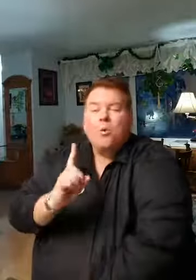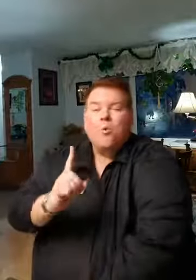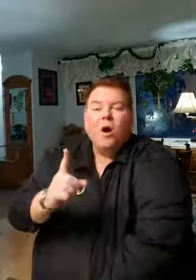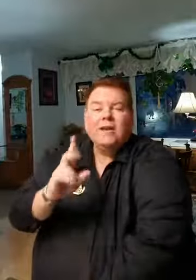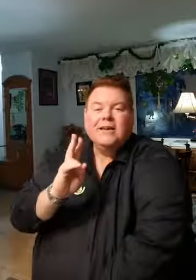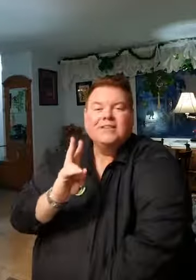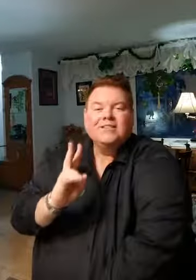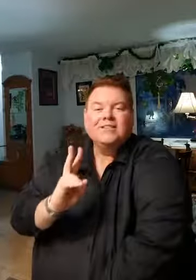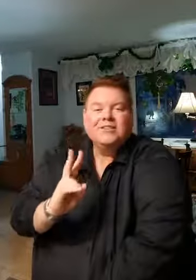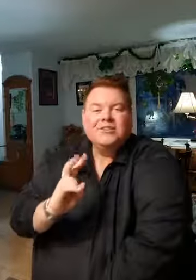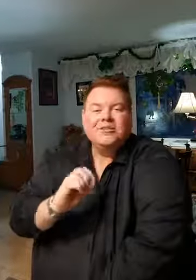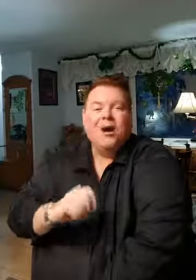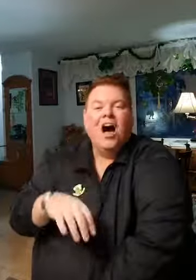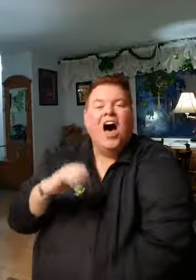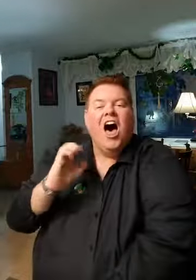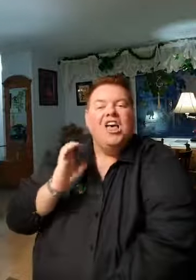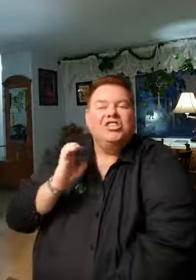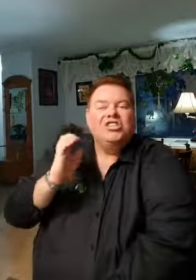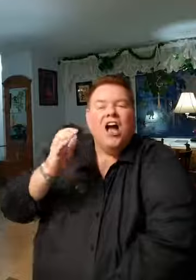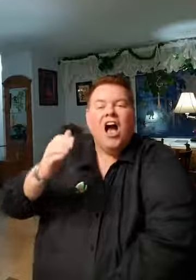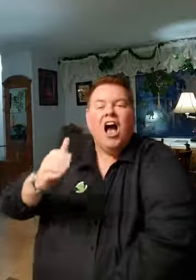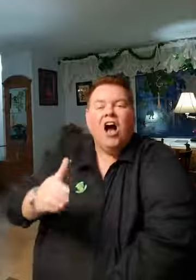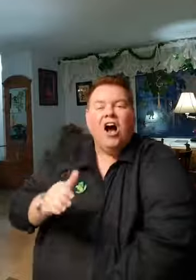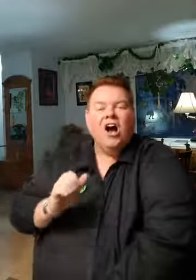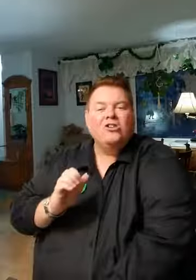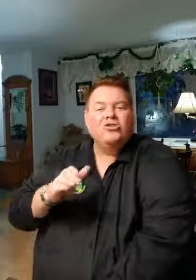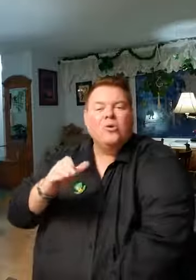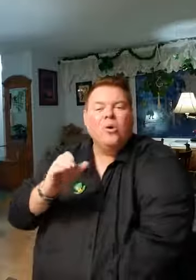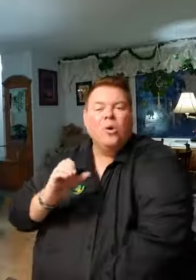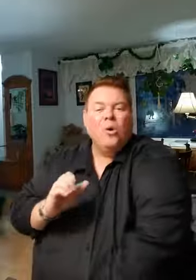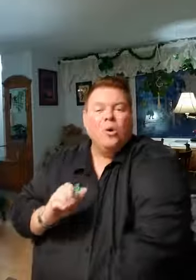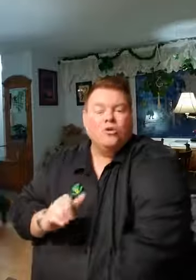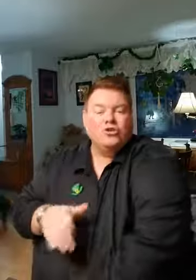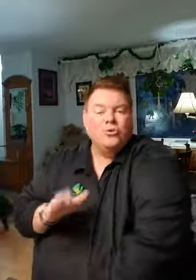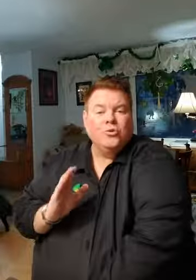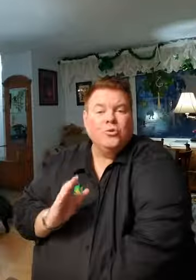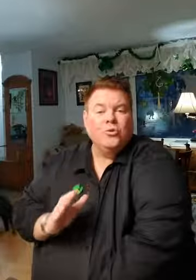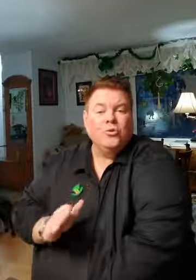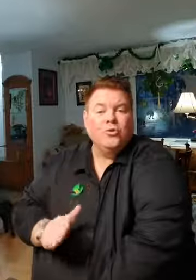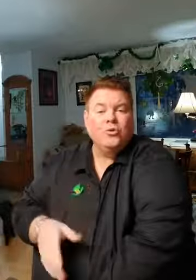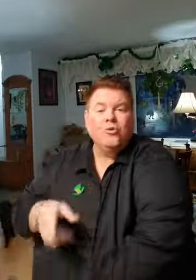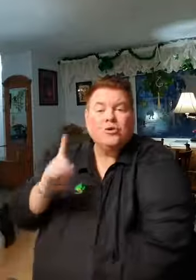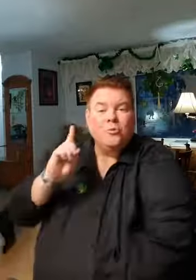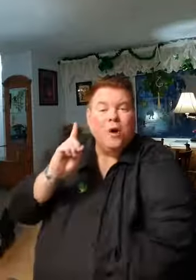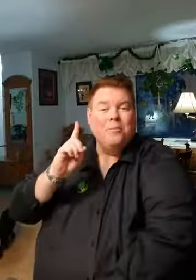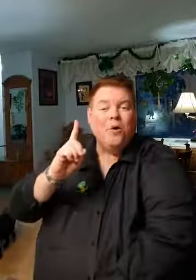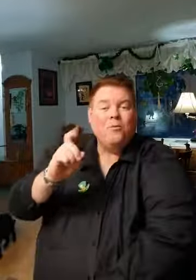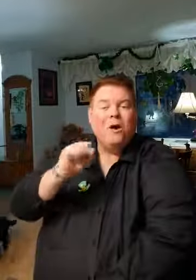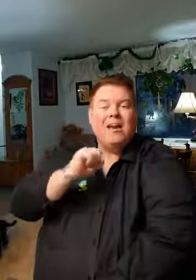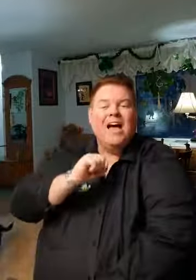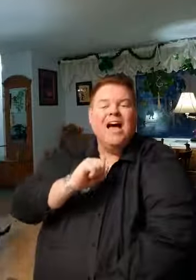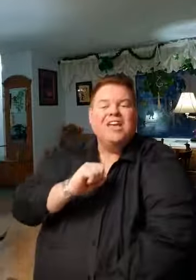One, two. Zha Zho Zhu. We'll do one more. One,